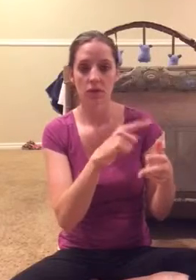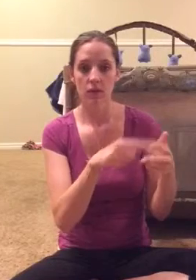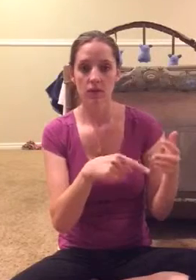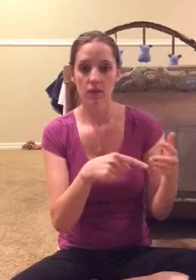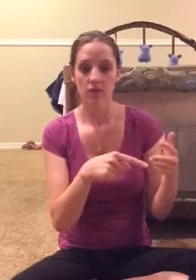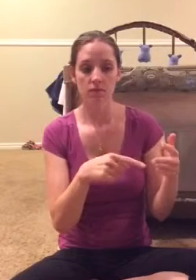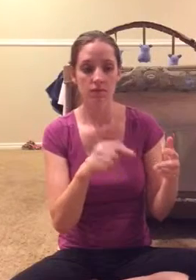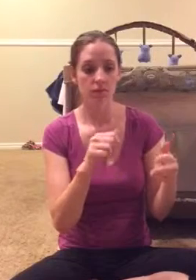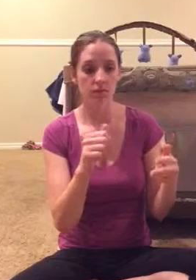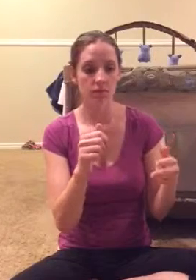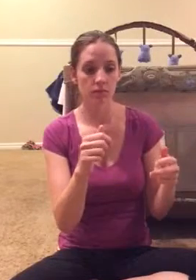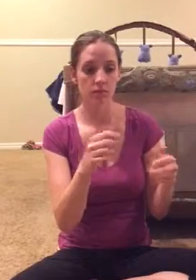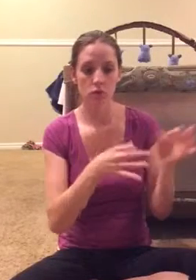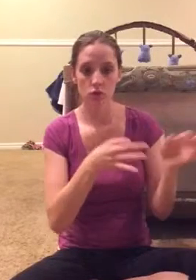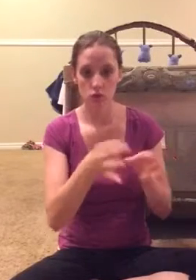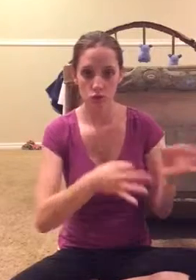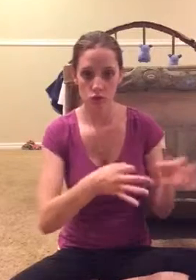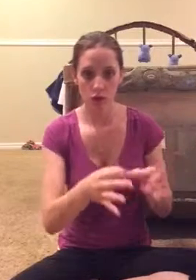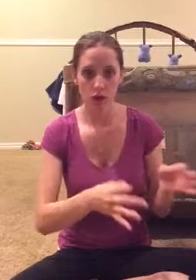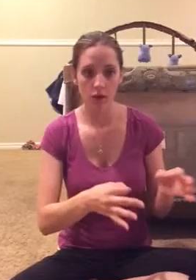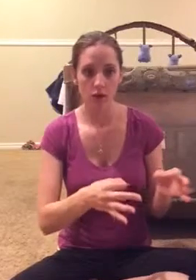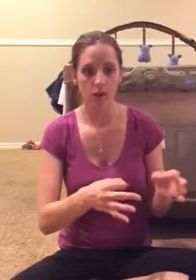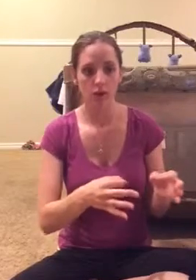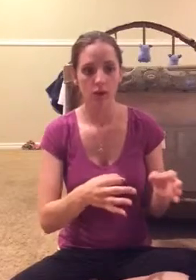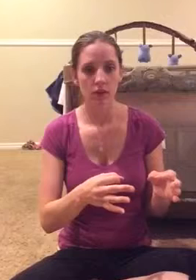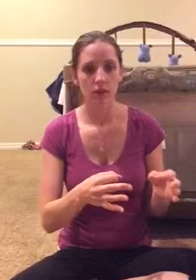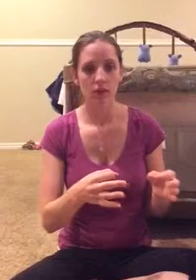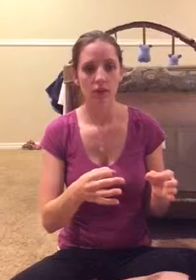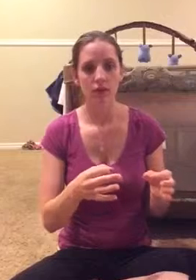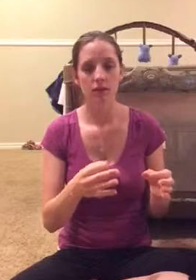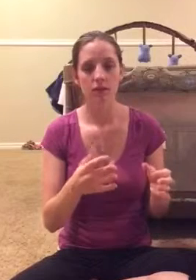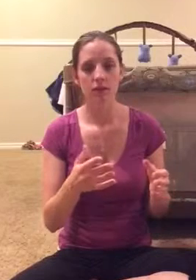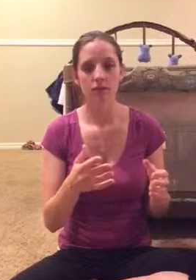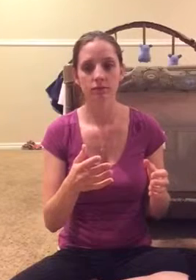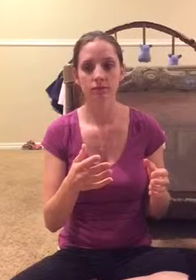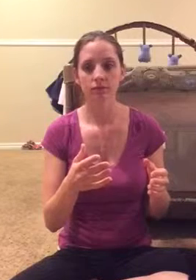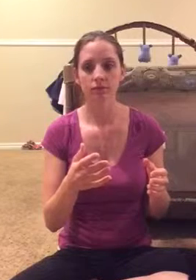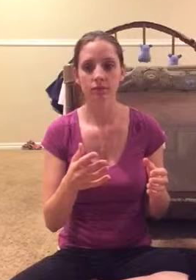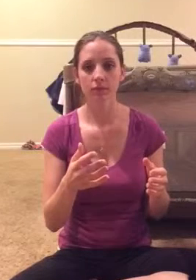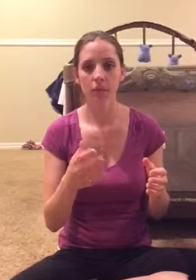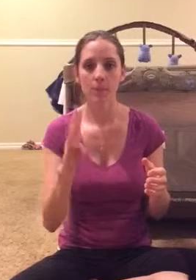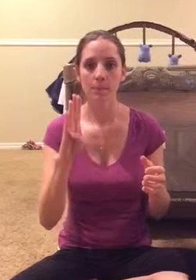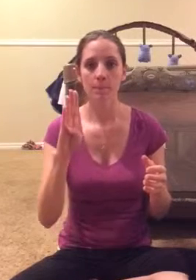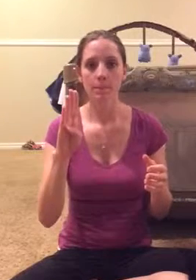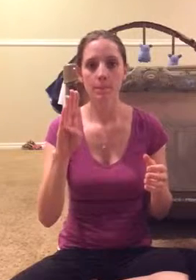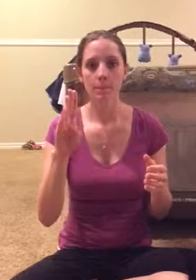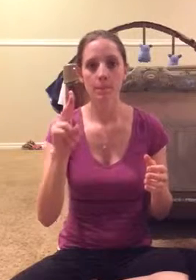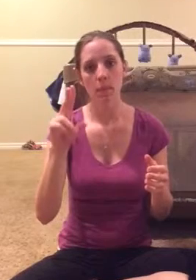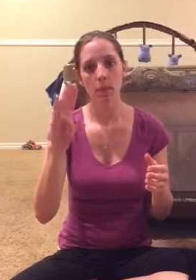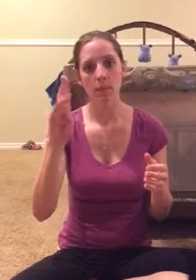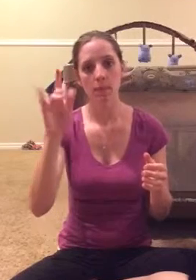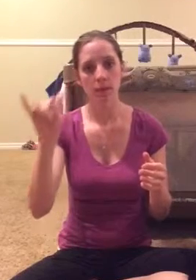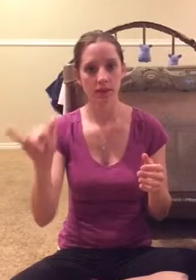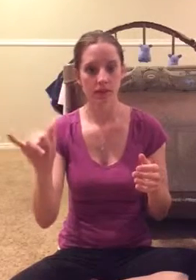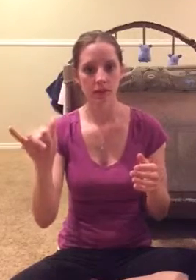2 separate accounts have been set up in Sierra's name. A GoFundMe account was set up by her